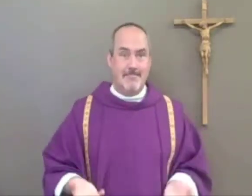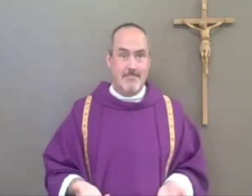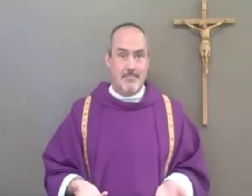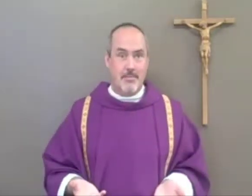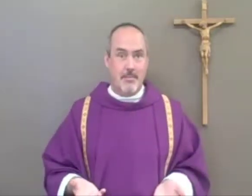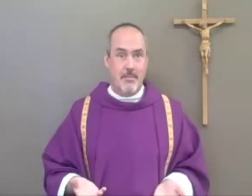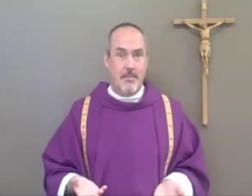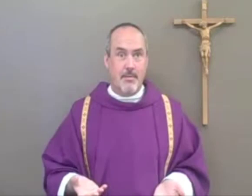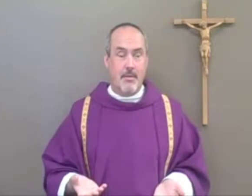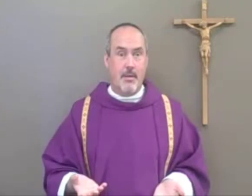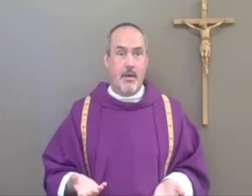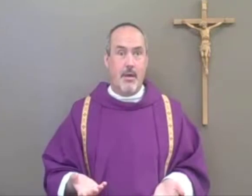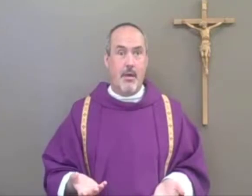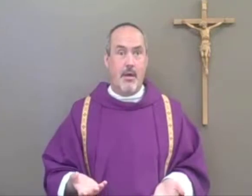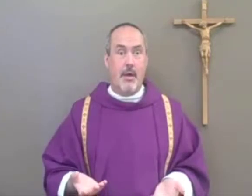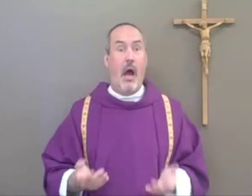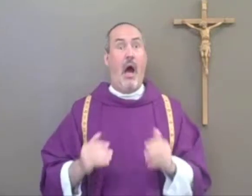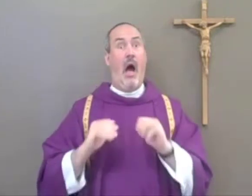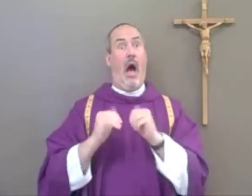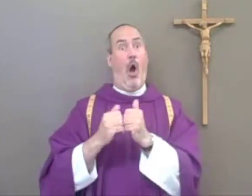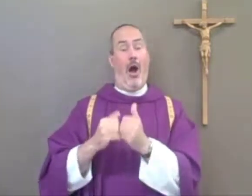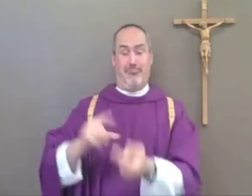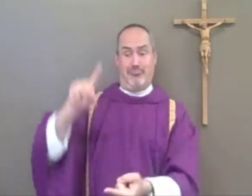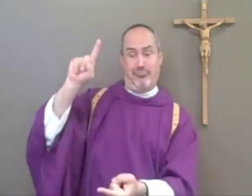people, and we hurt others in doing so.